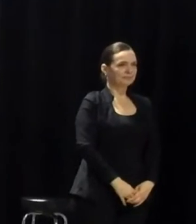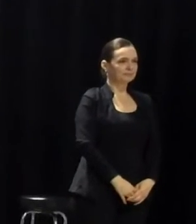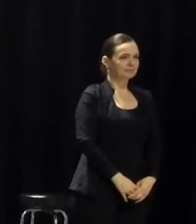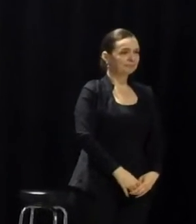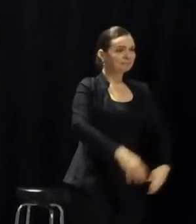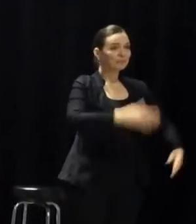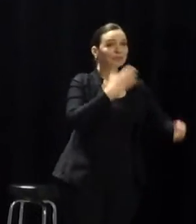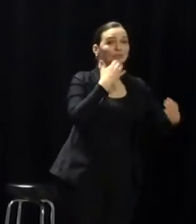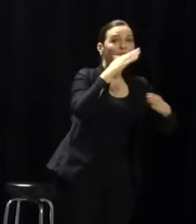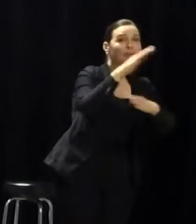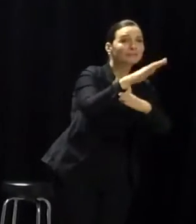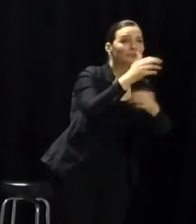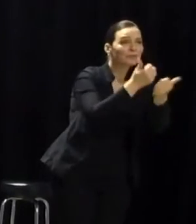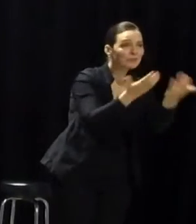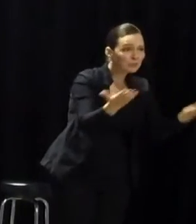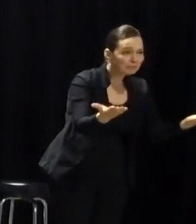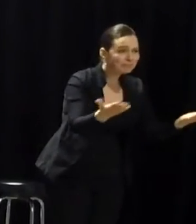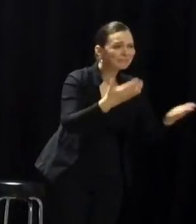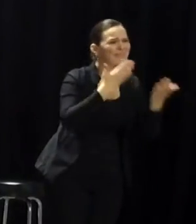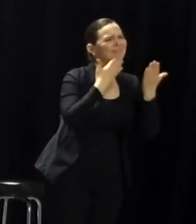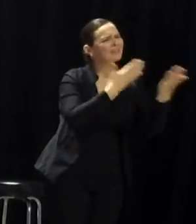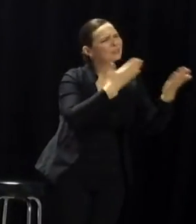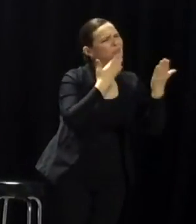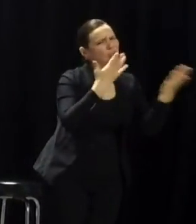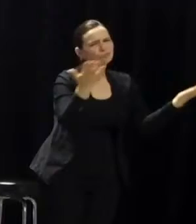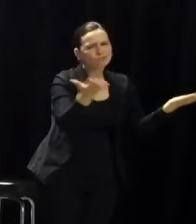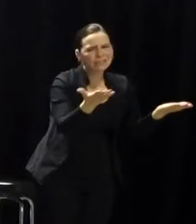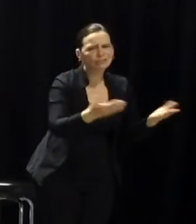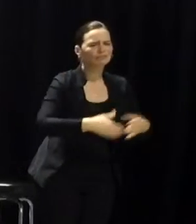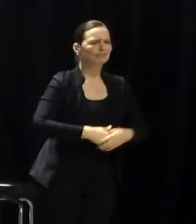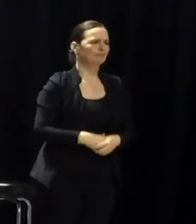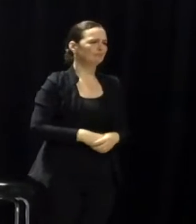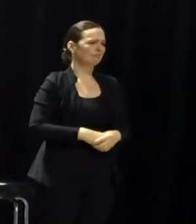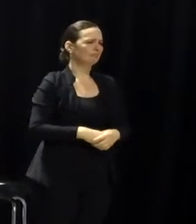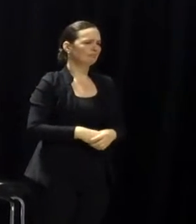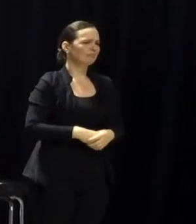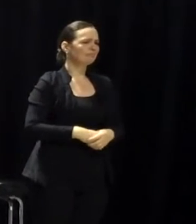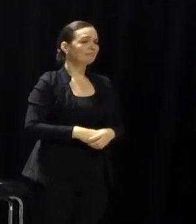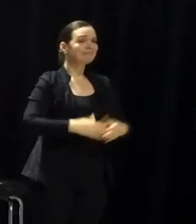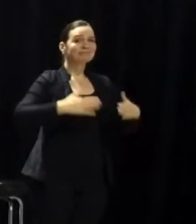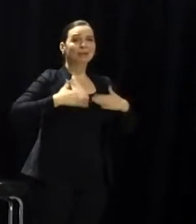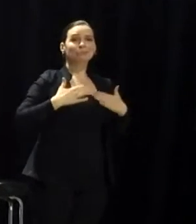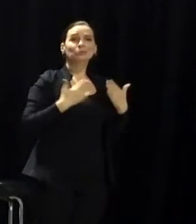Good afternoon, everybody. Thank you for being here. Happy New Year to everybody.